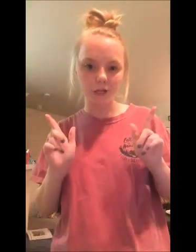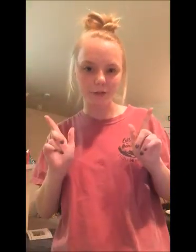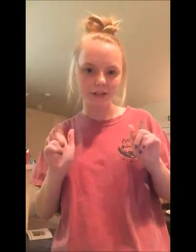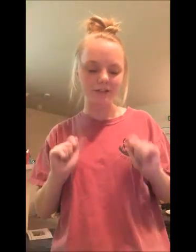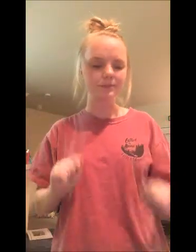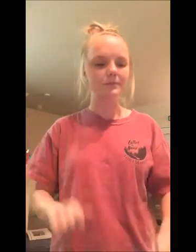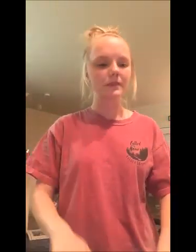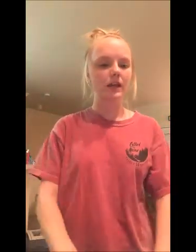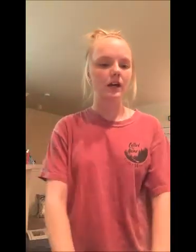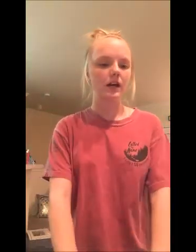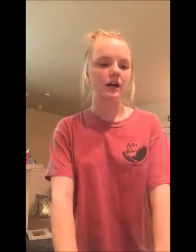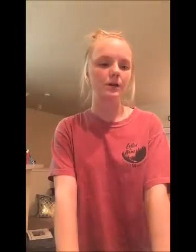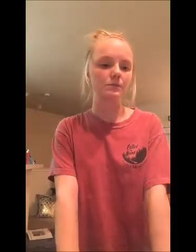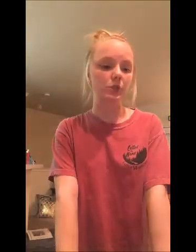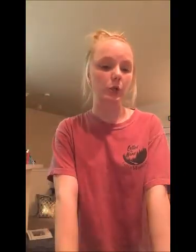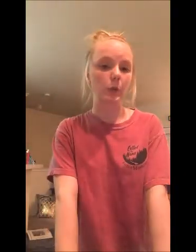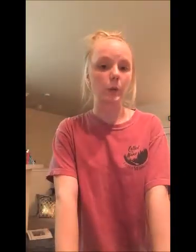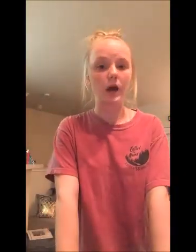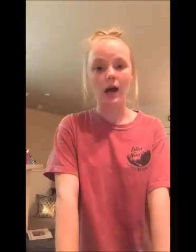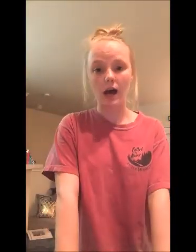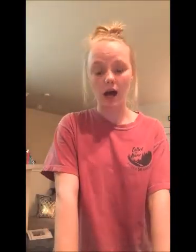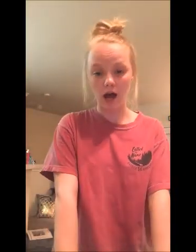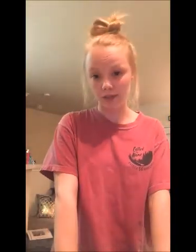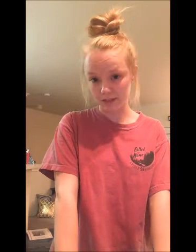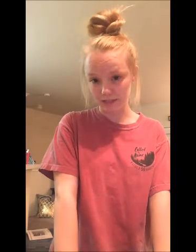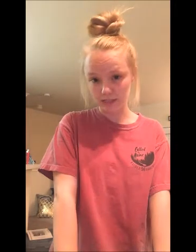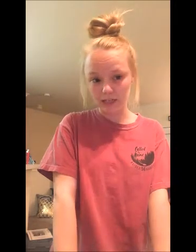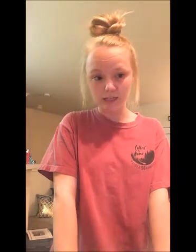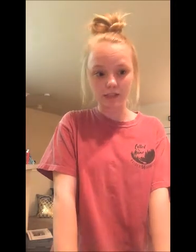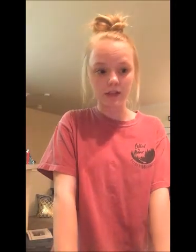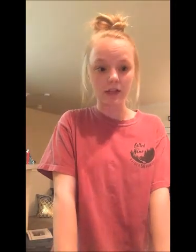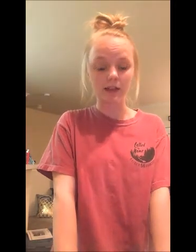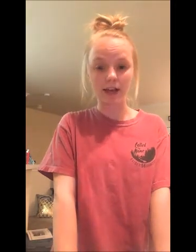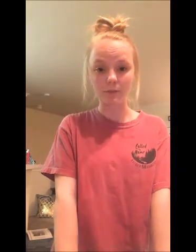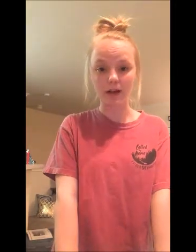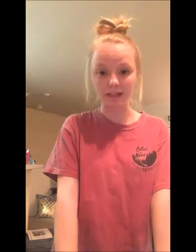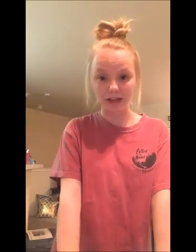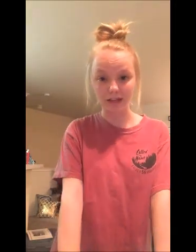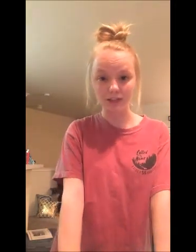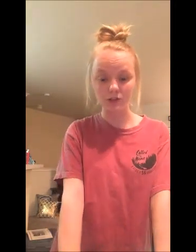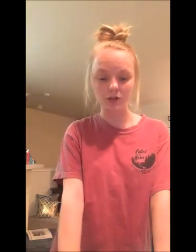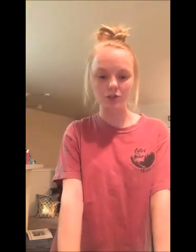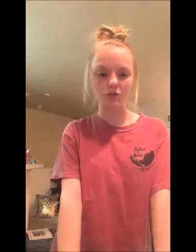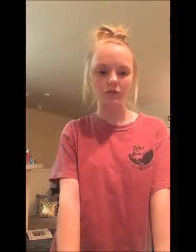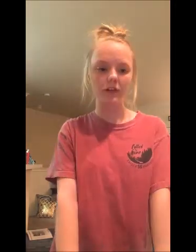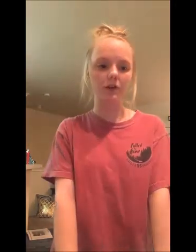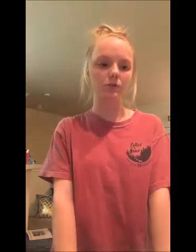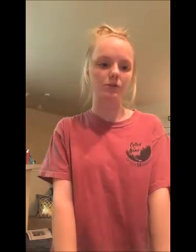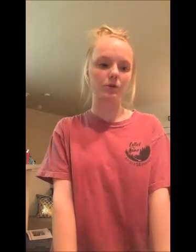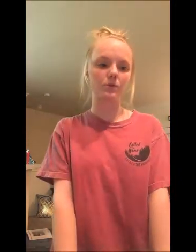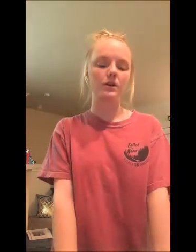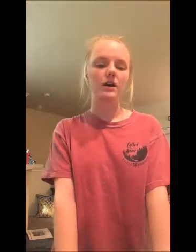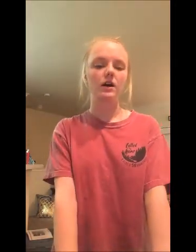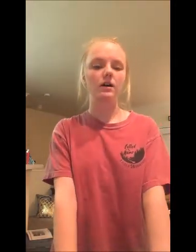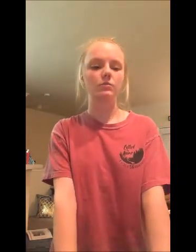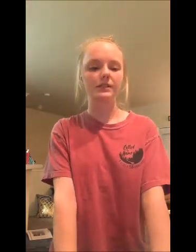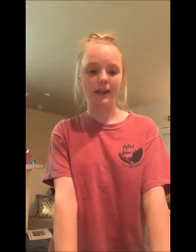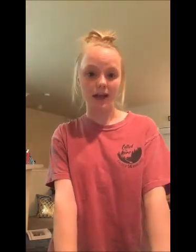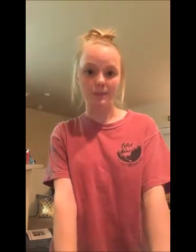Hello again. So this is the line by line instructional video. So what's going to happen